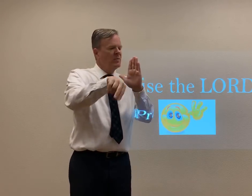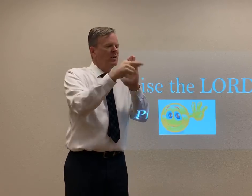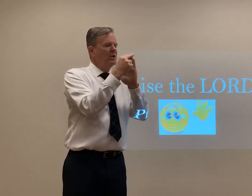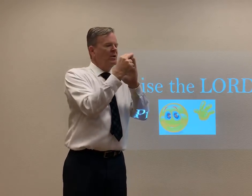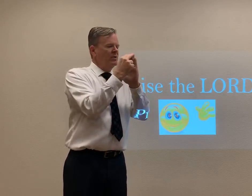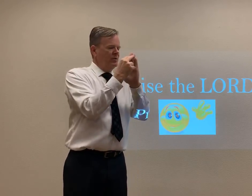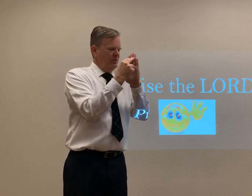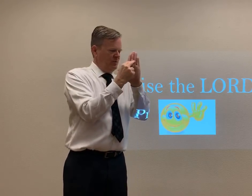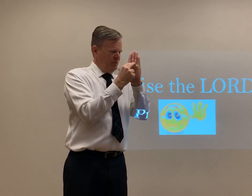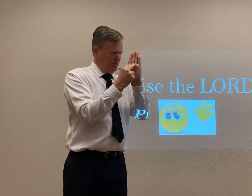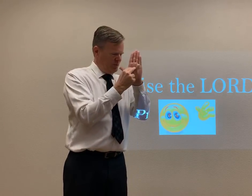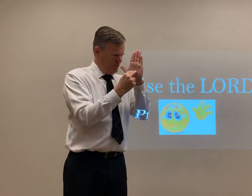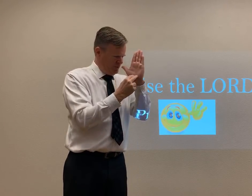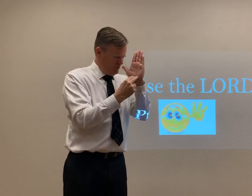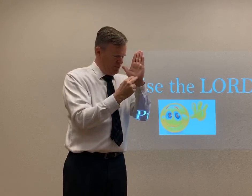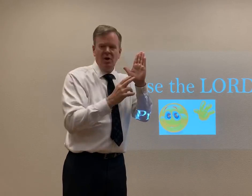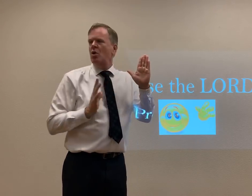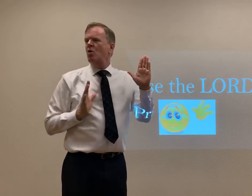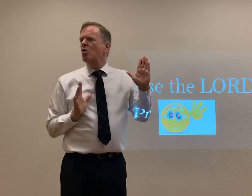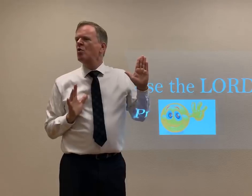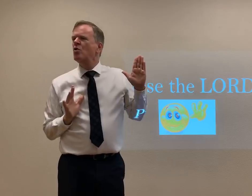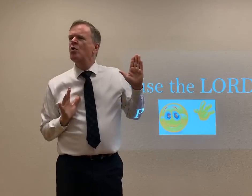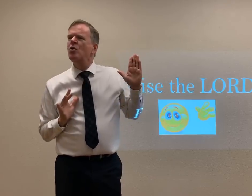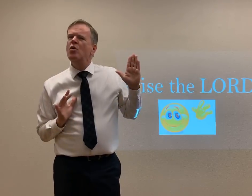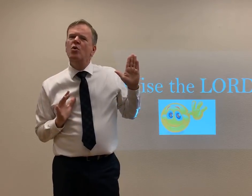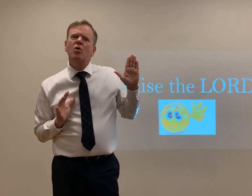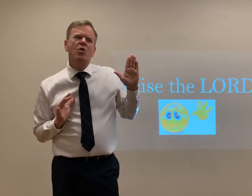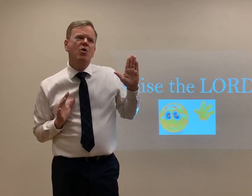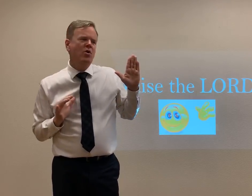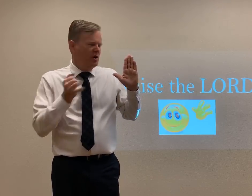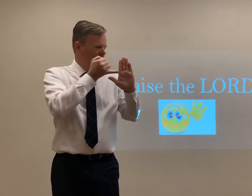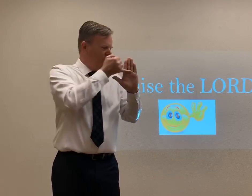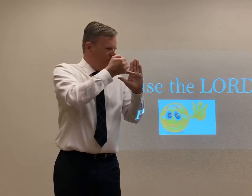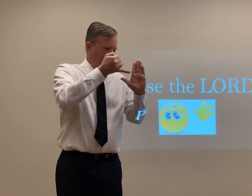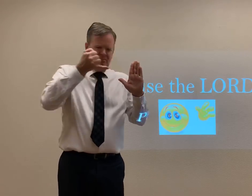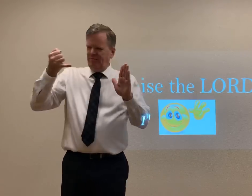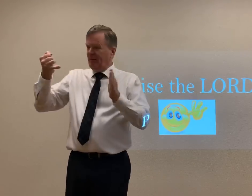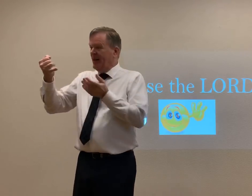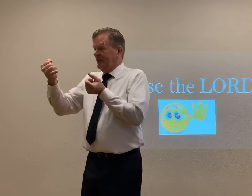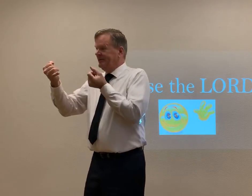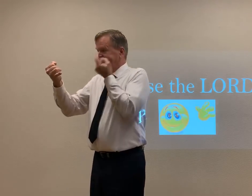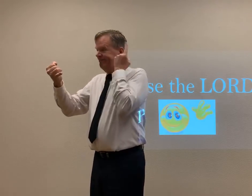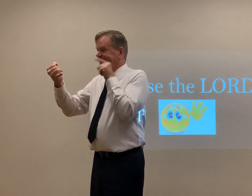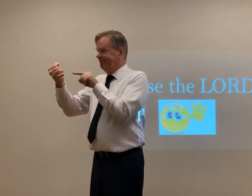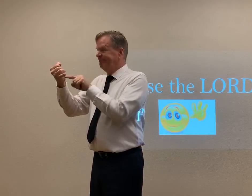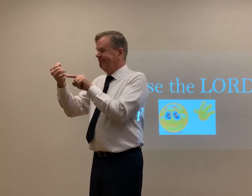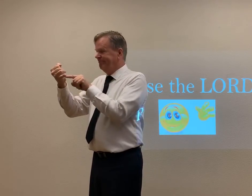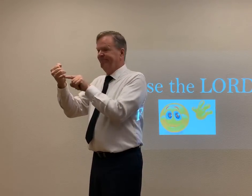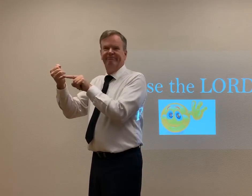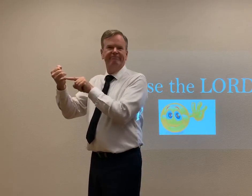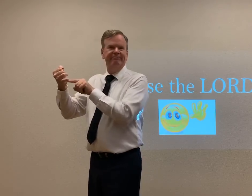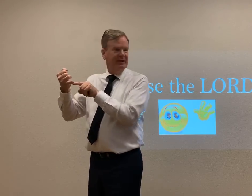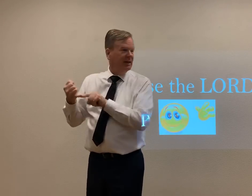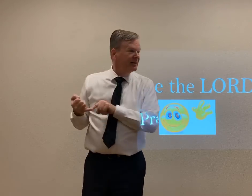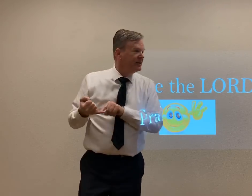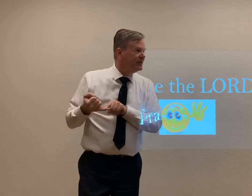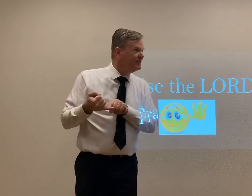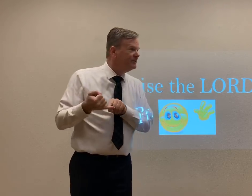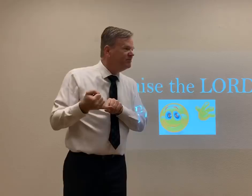What I was going to do is I was going to read the entire thing in its context. Instead of just pulling out that one particular scripture. When you read that